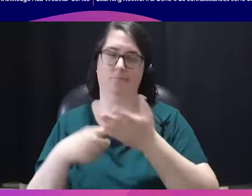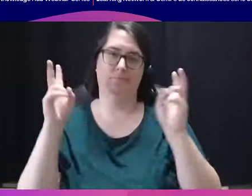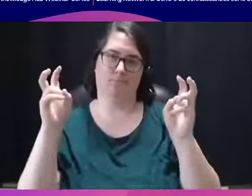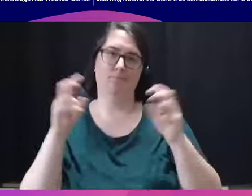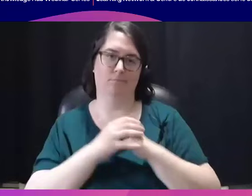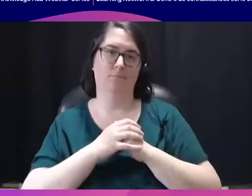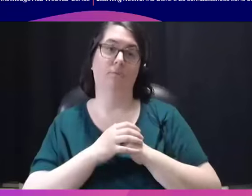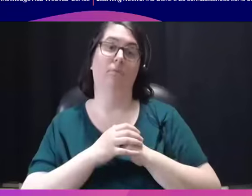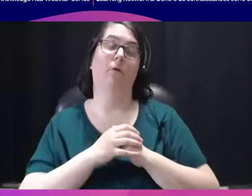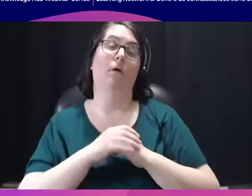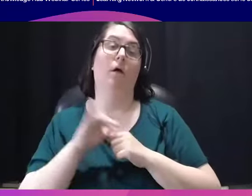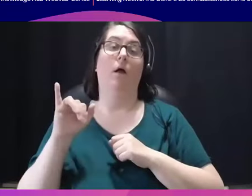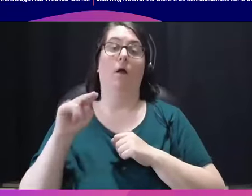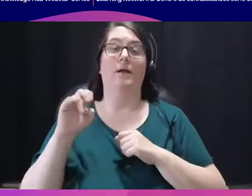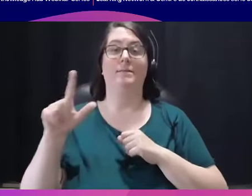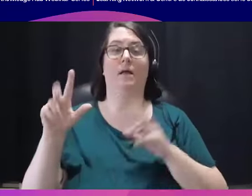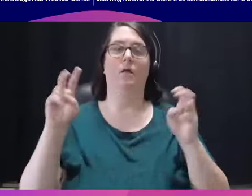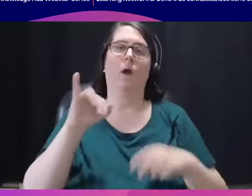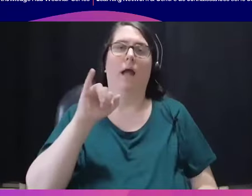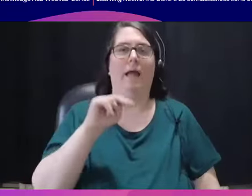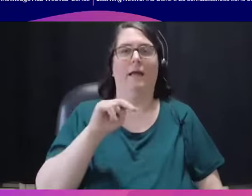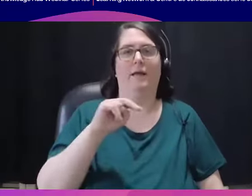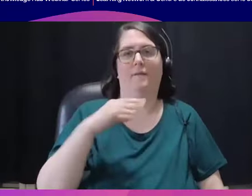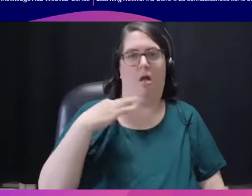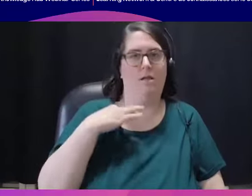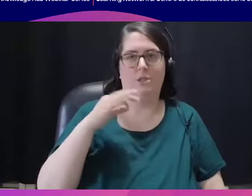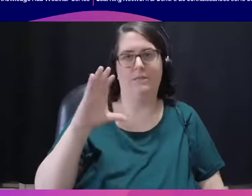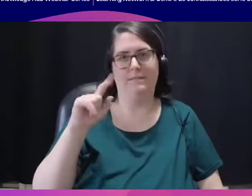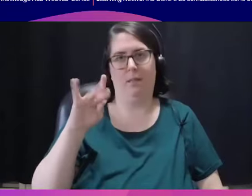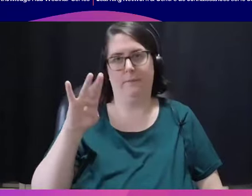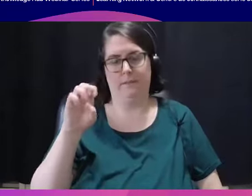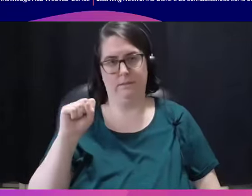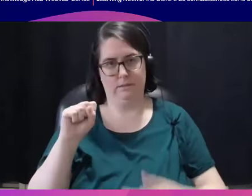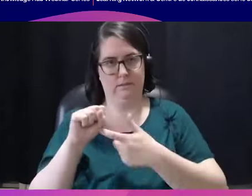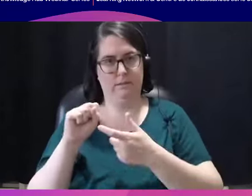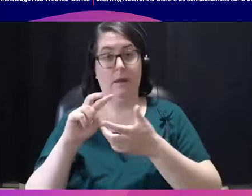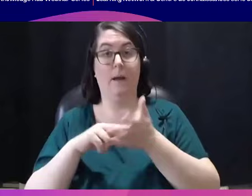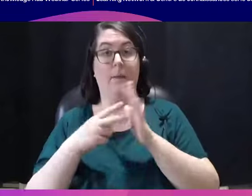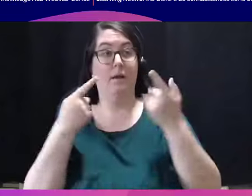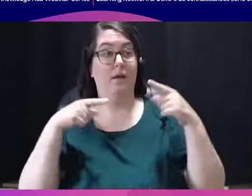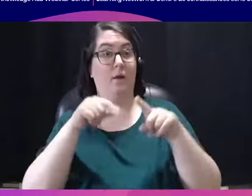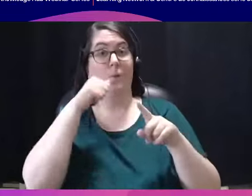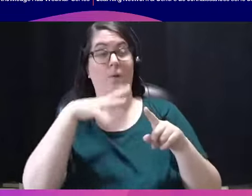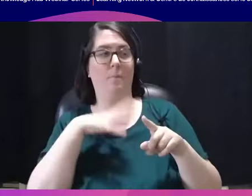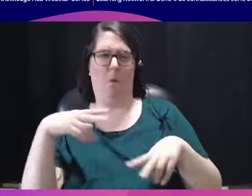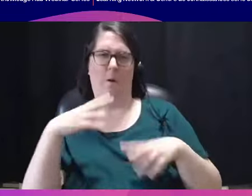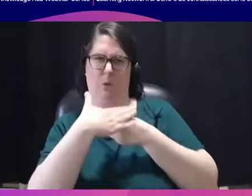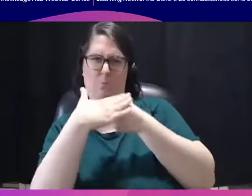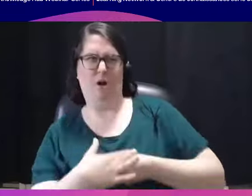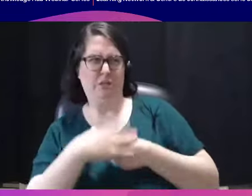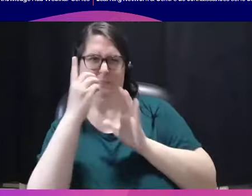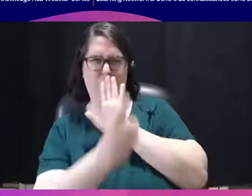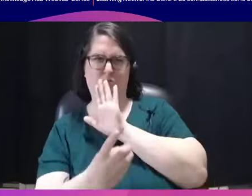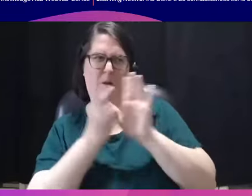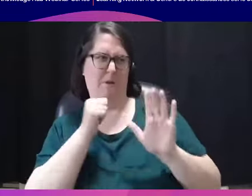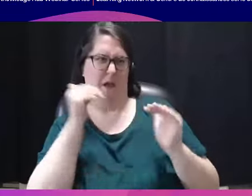today, incels, or involuntary celibates, view their lack of sexual intimacy with women as a form of oppression and discrimination